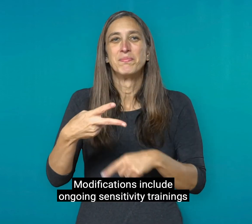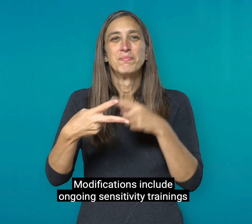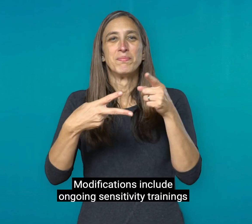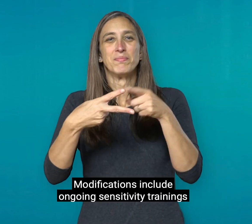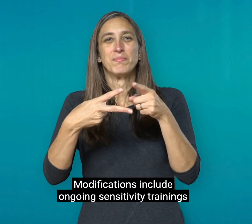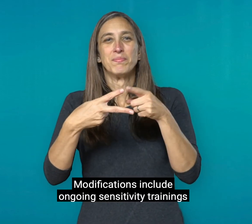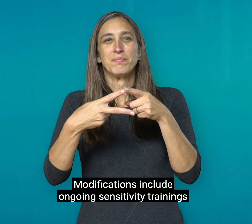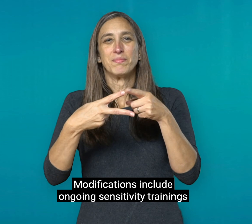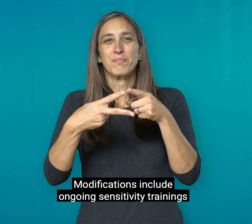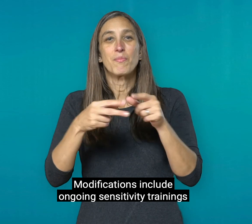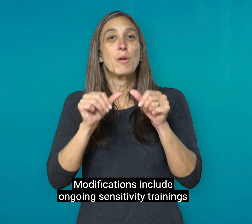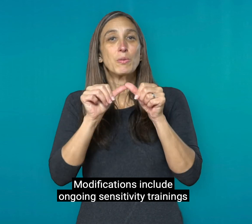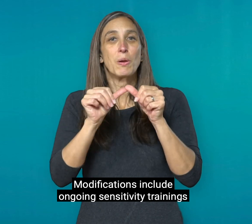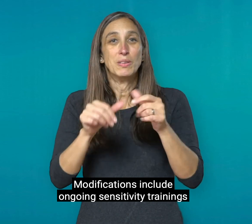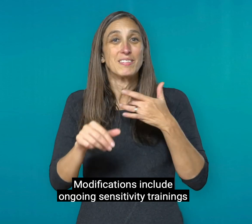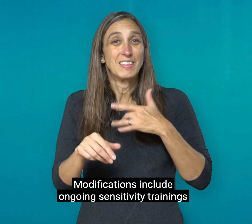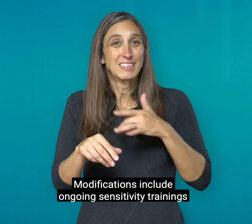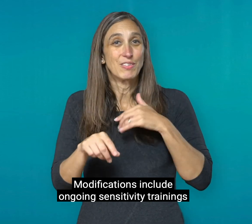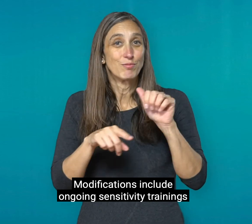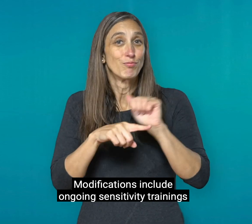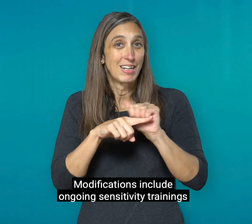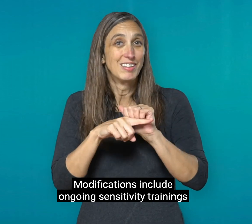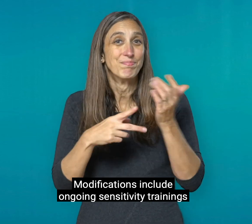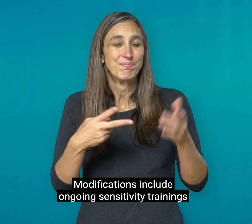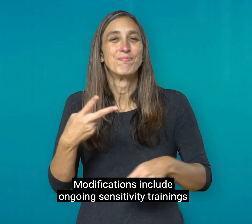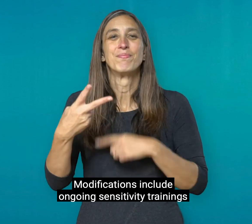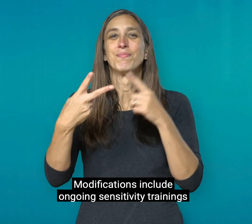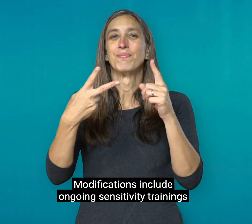Modifications include ongoing sensitivity trainings